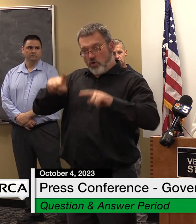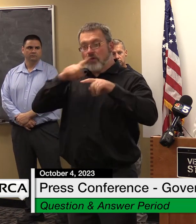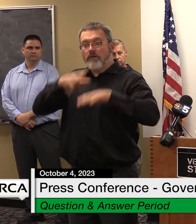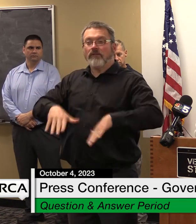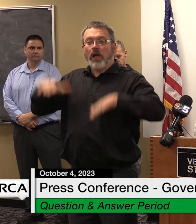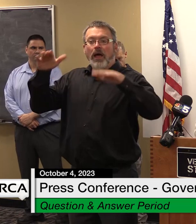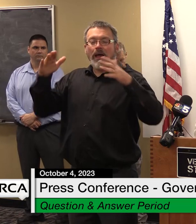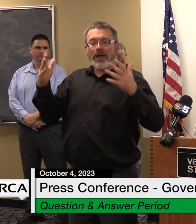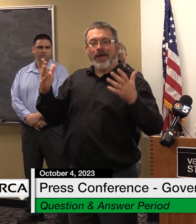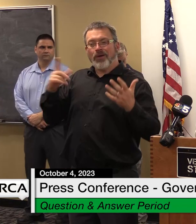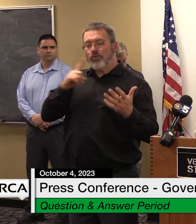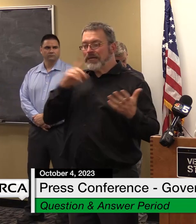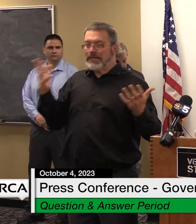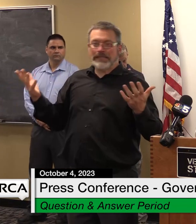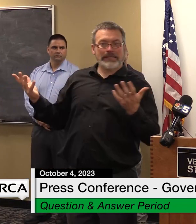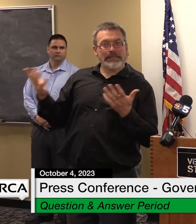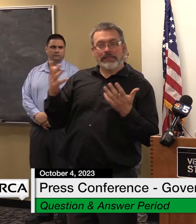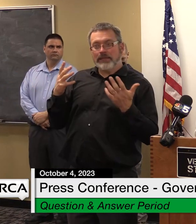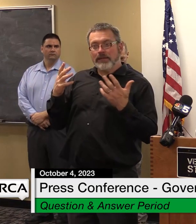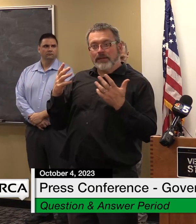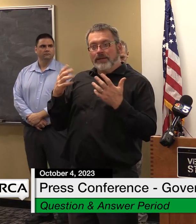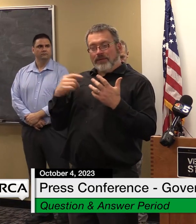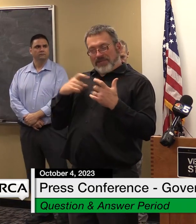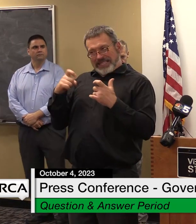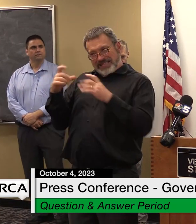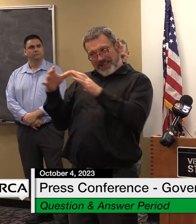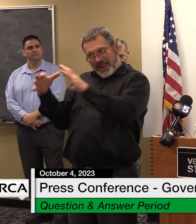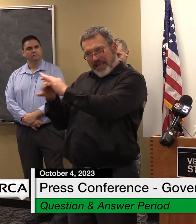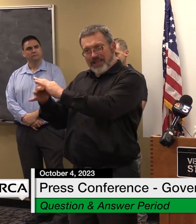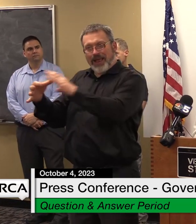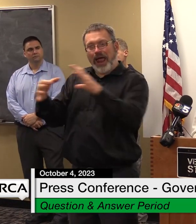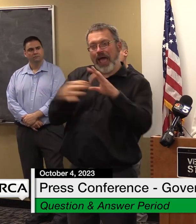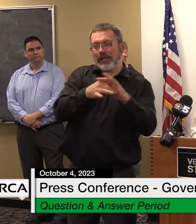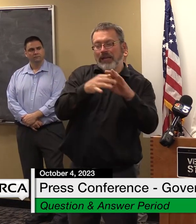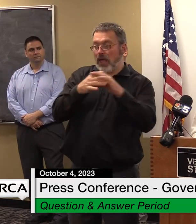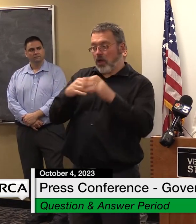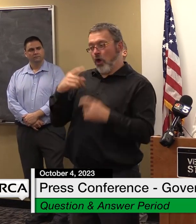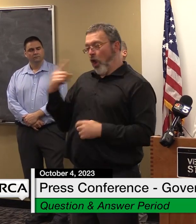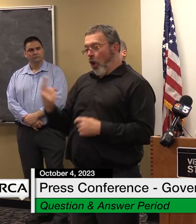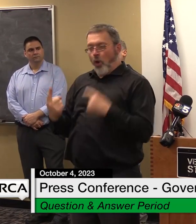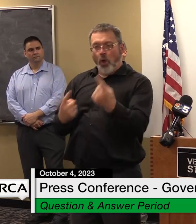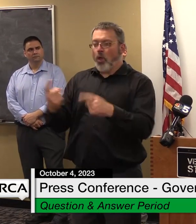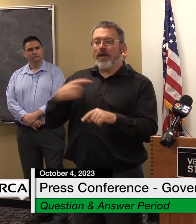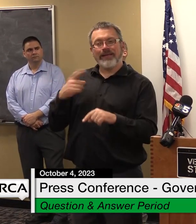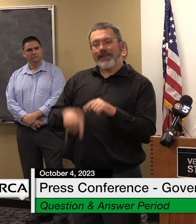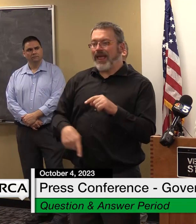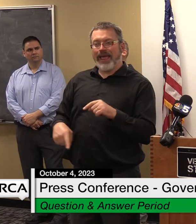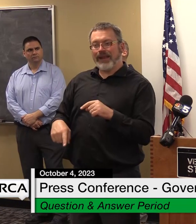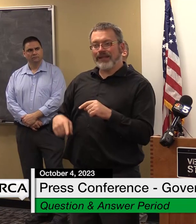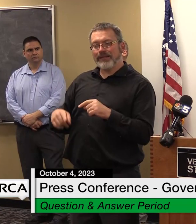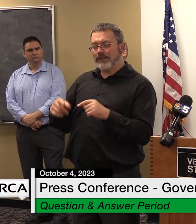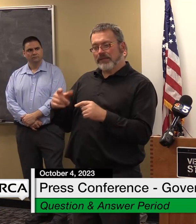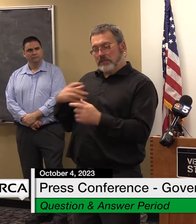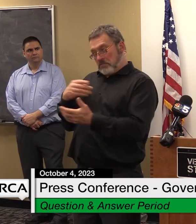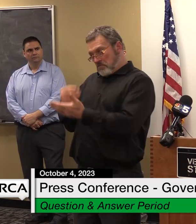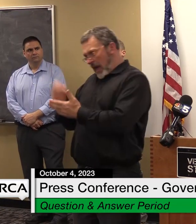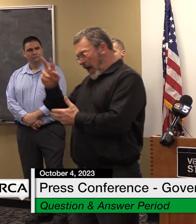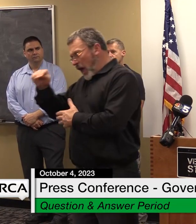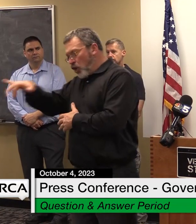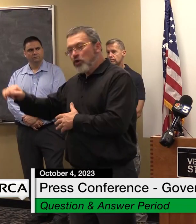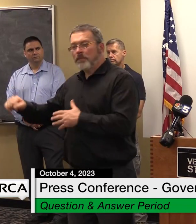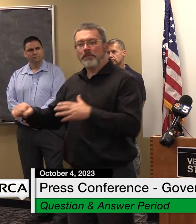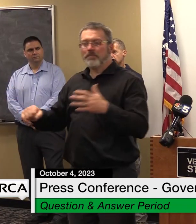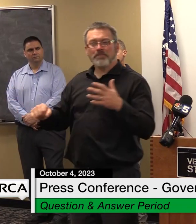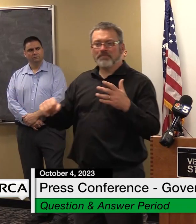this all can be done connected together with housing and buyouts and so forth. To try and